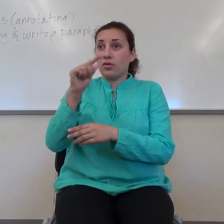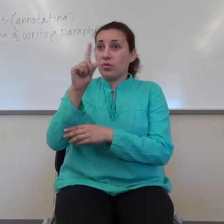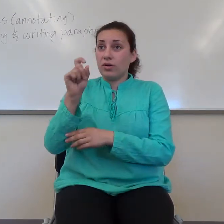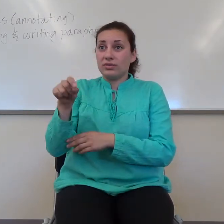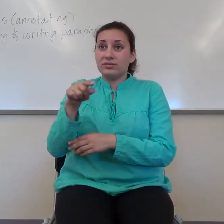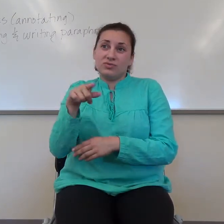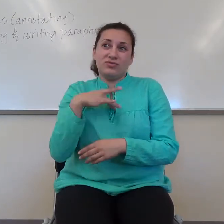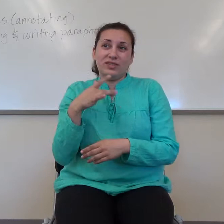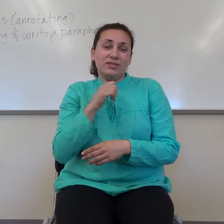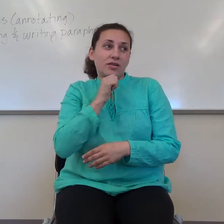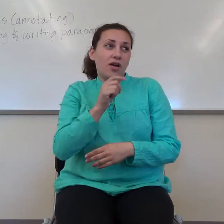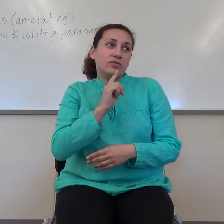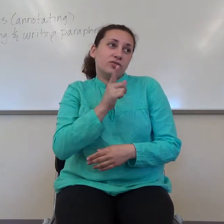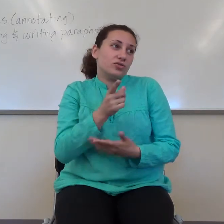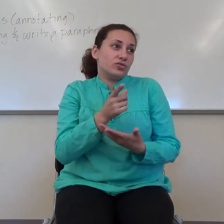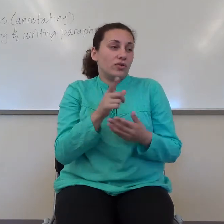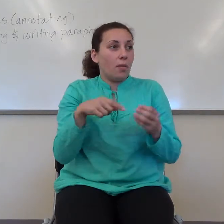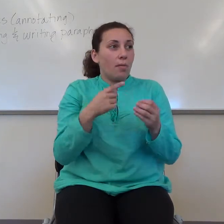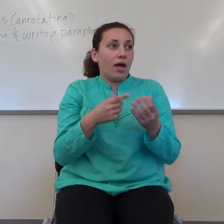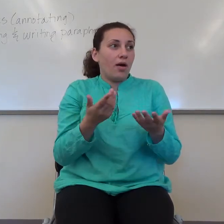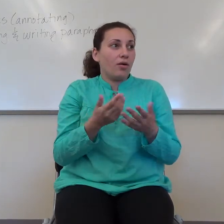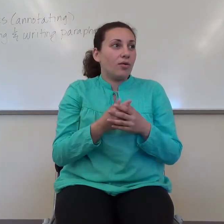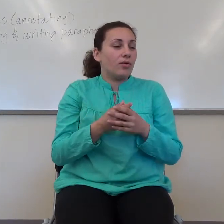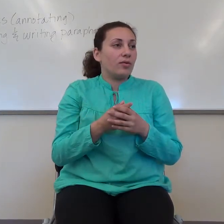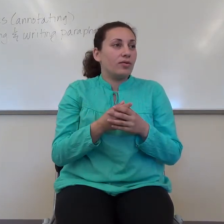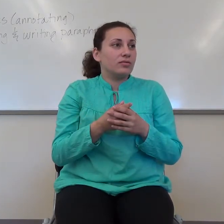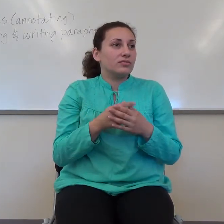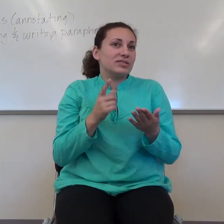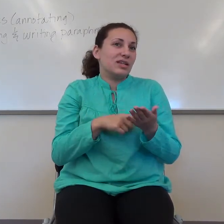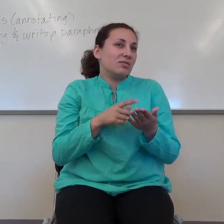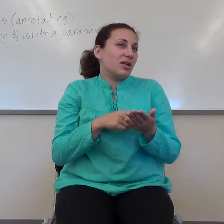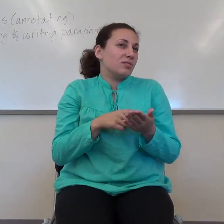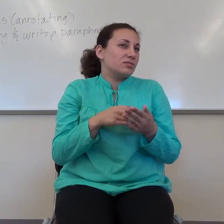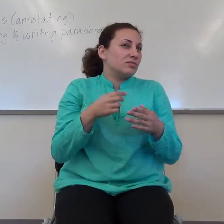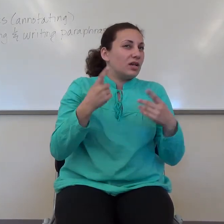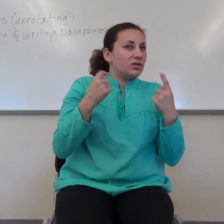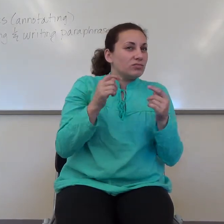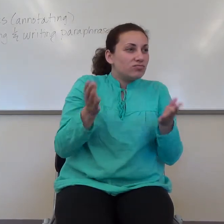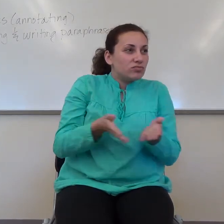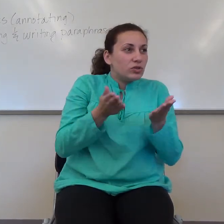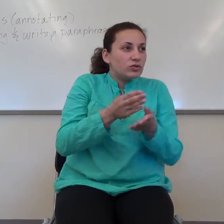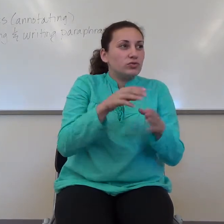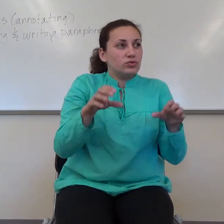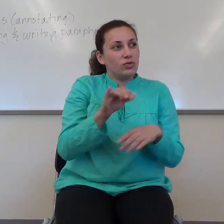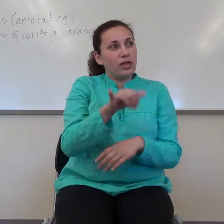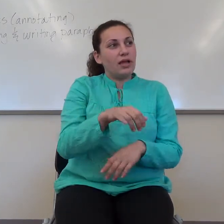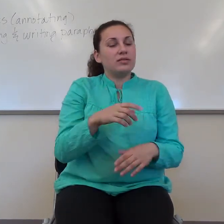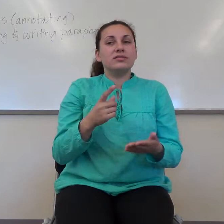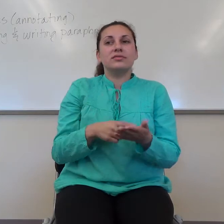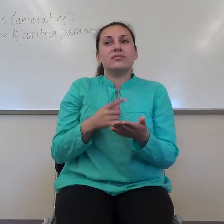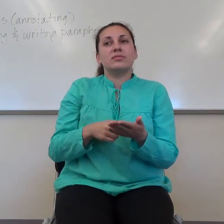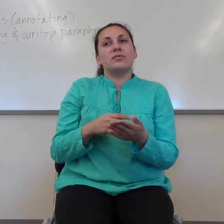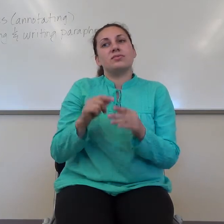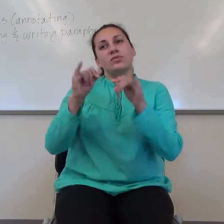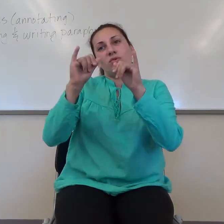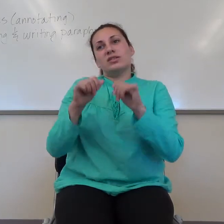of. So, and sometimes I do that on purpose, sometimes the quizzes don't have that, okay? But I always like